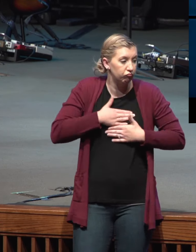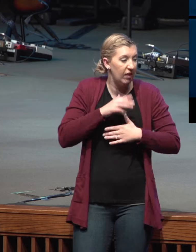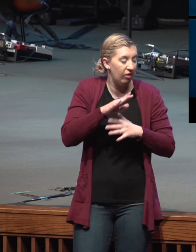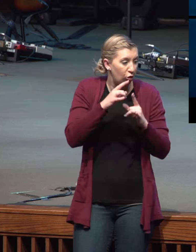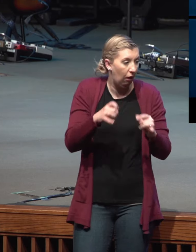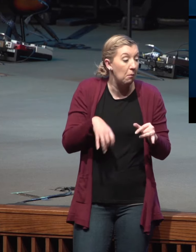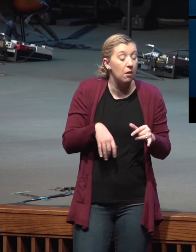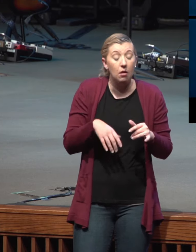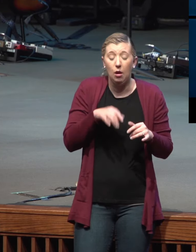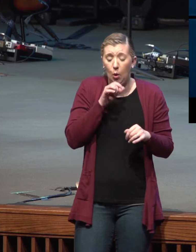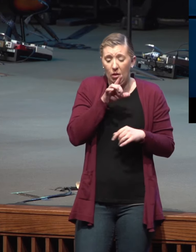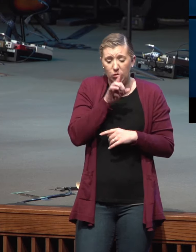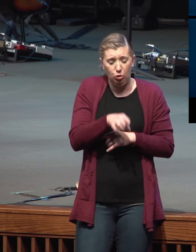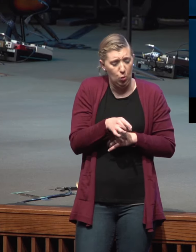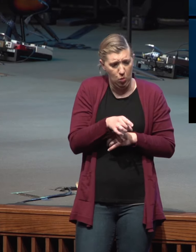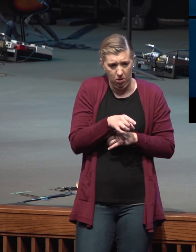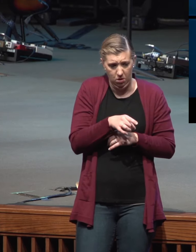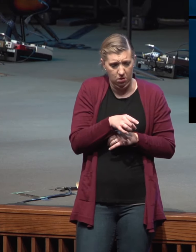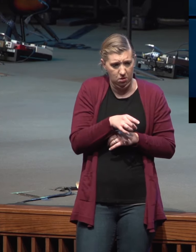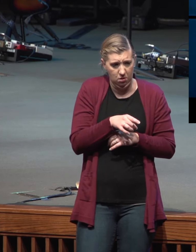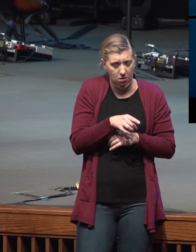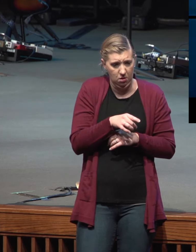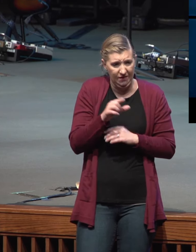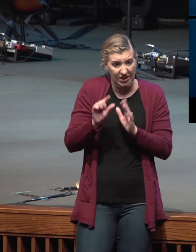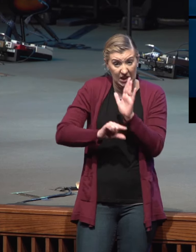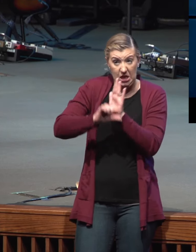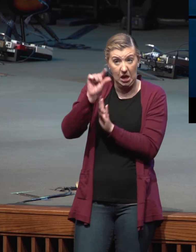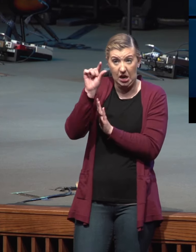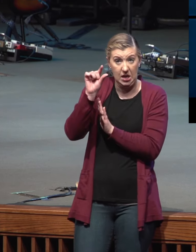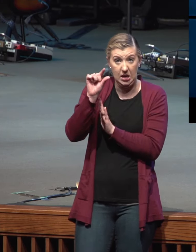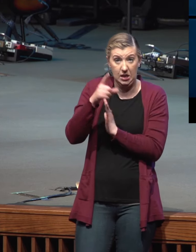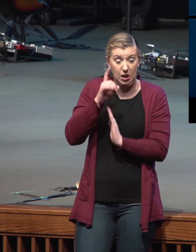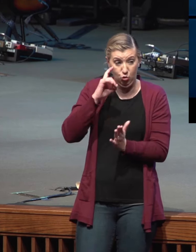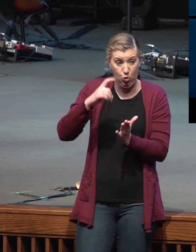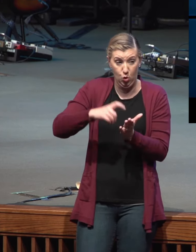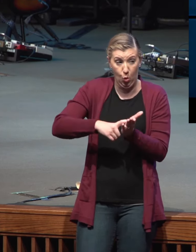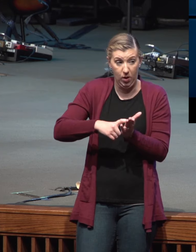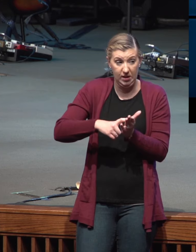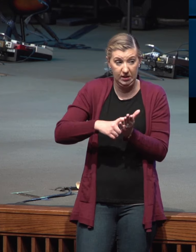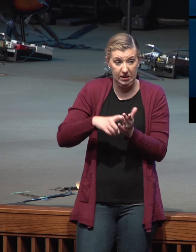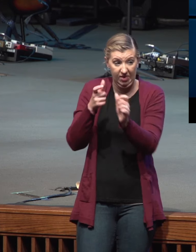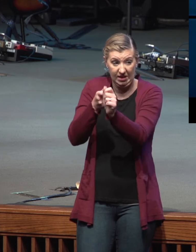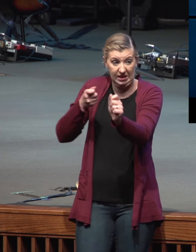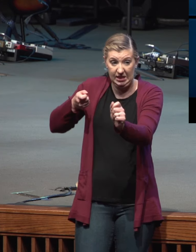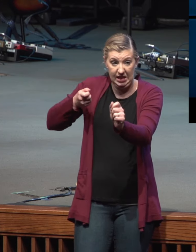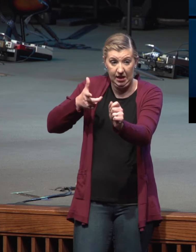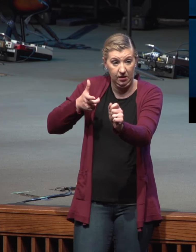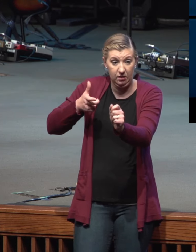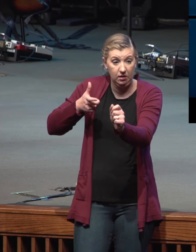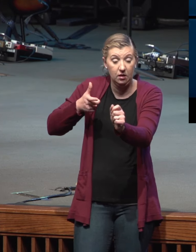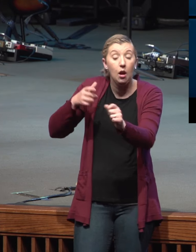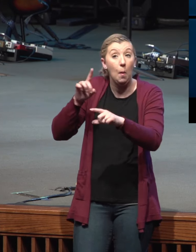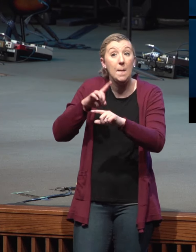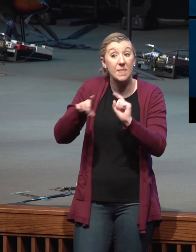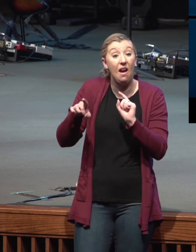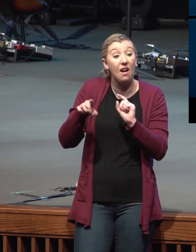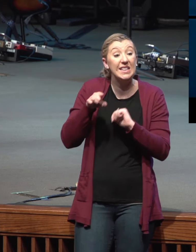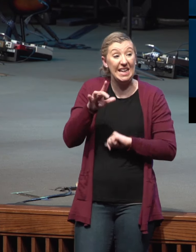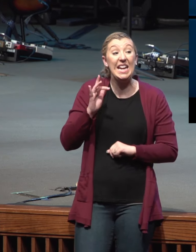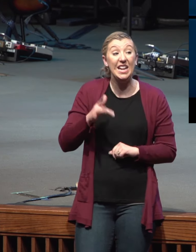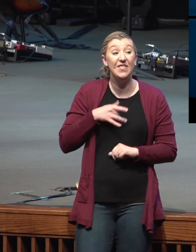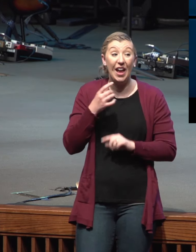We're not sure if Goliath had noticed the sling, but he certainly felt